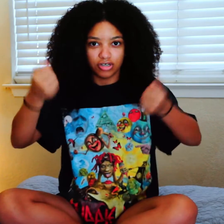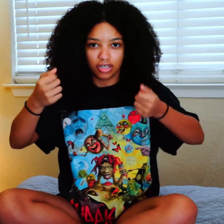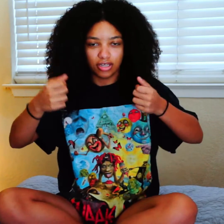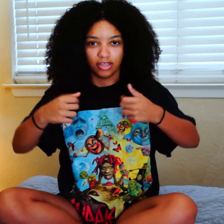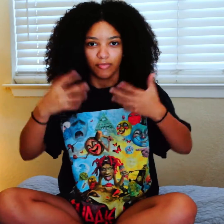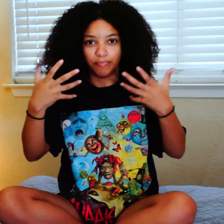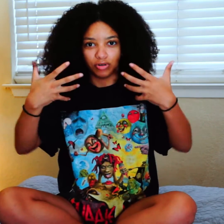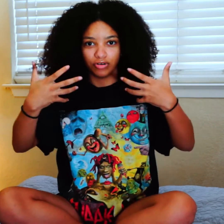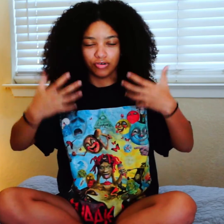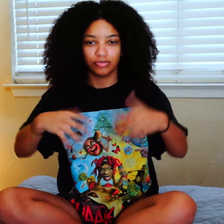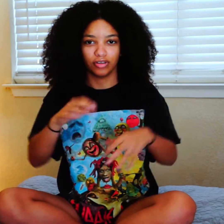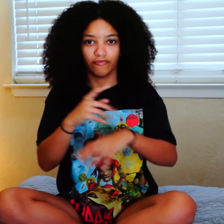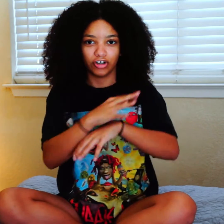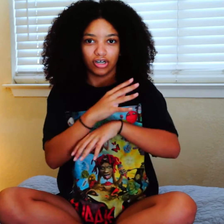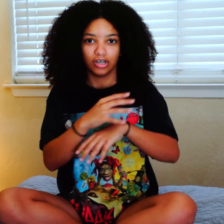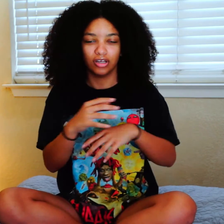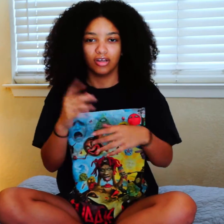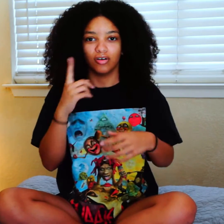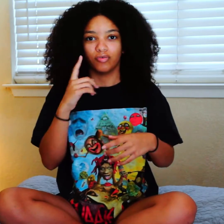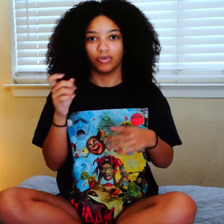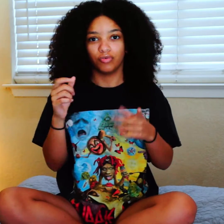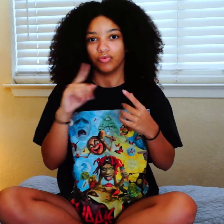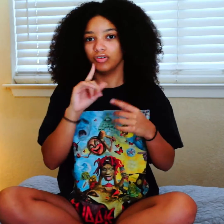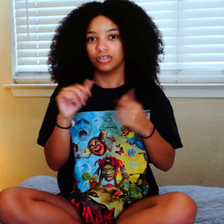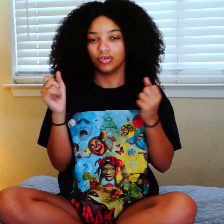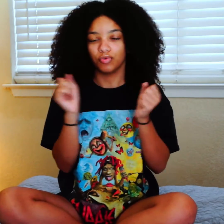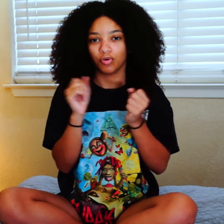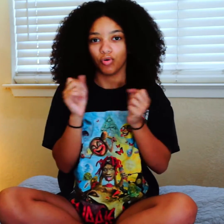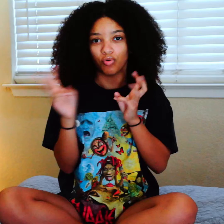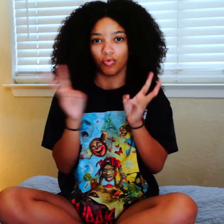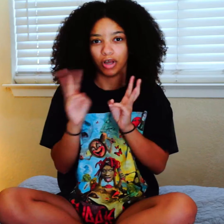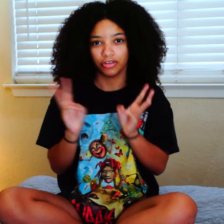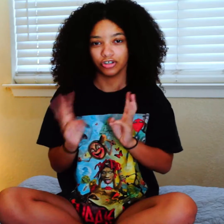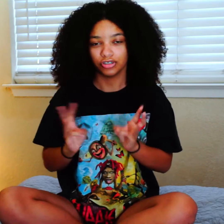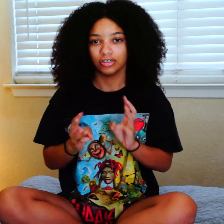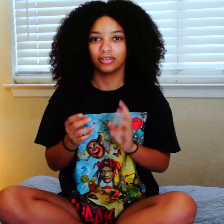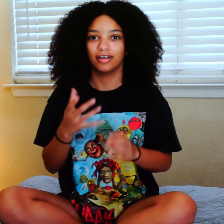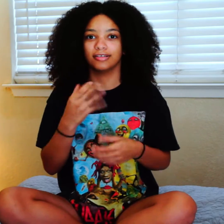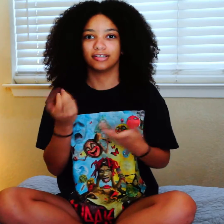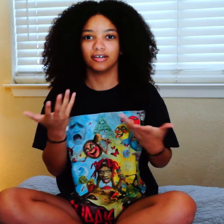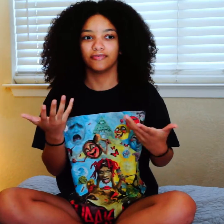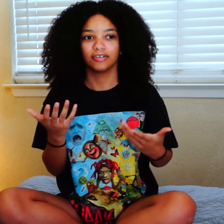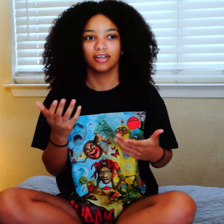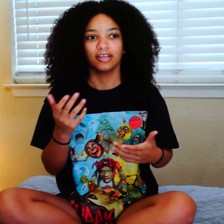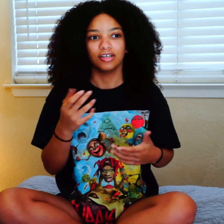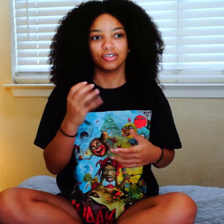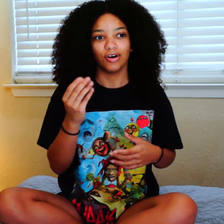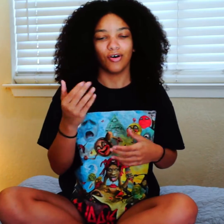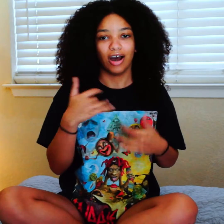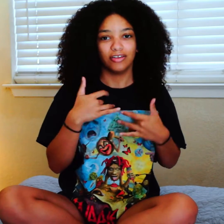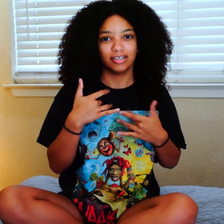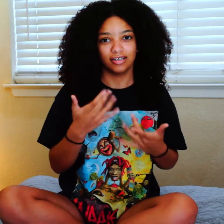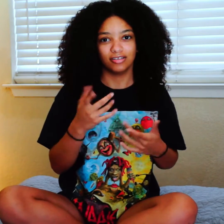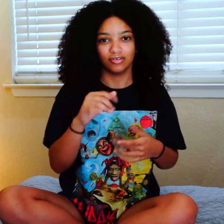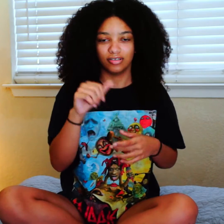hoodie and the burrows and the fur for really super cold weather and stuff. So I tend to